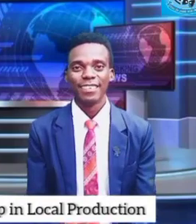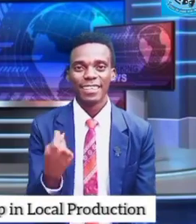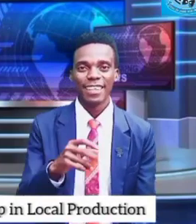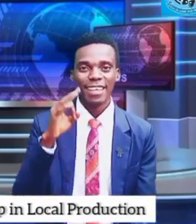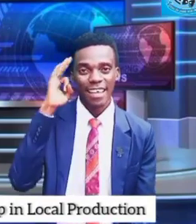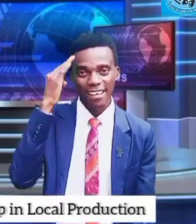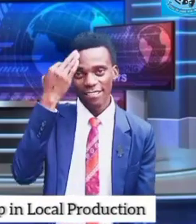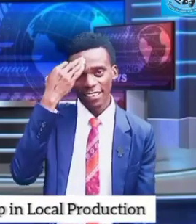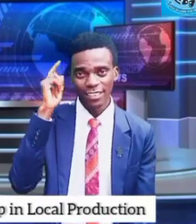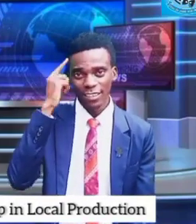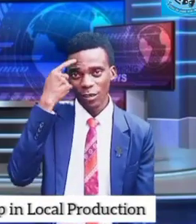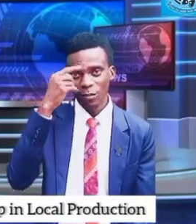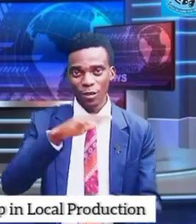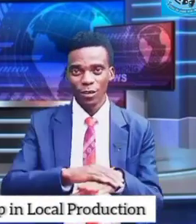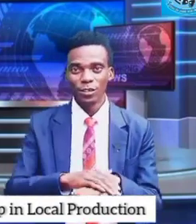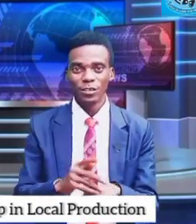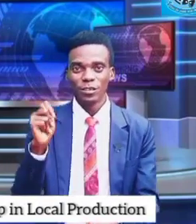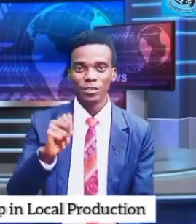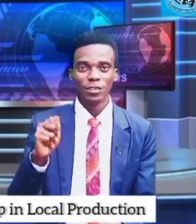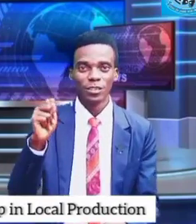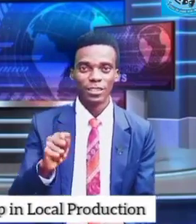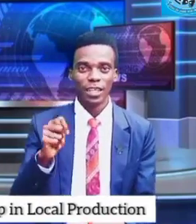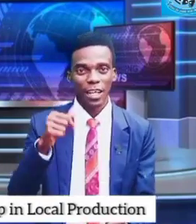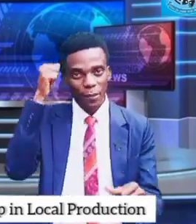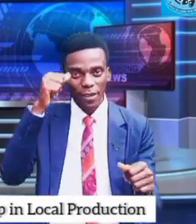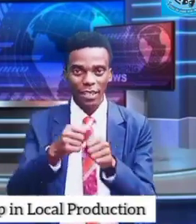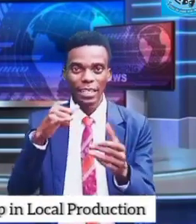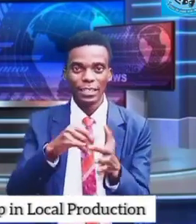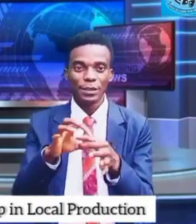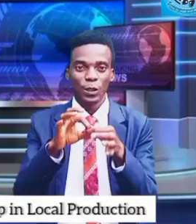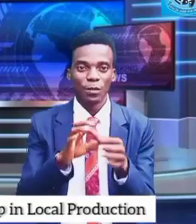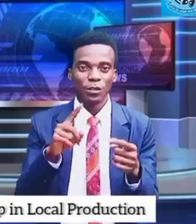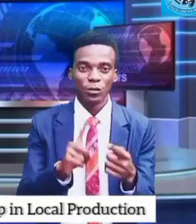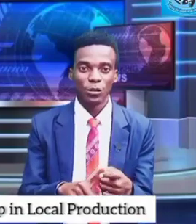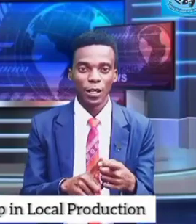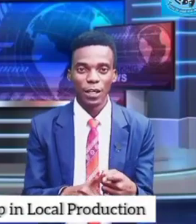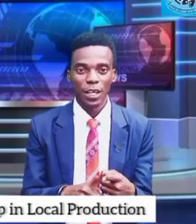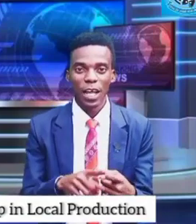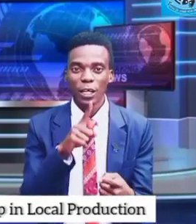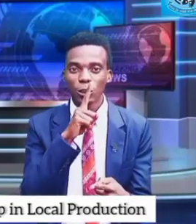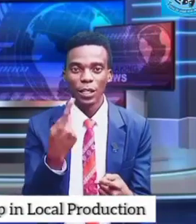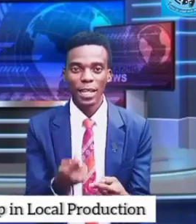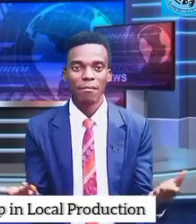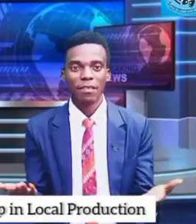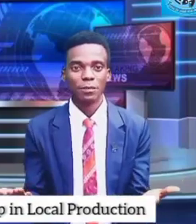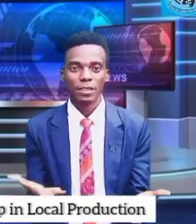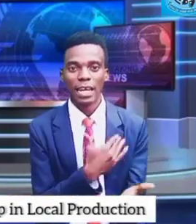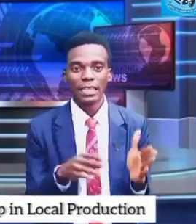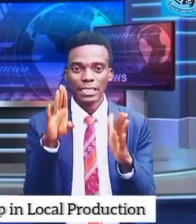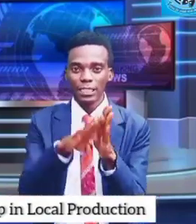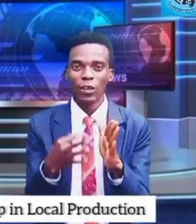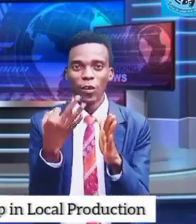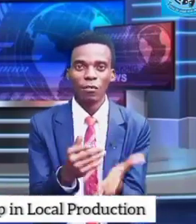The federal government on Tuesday reiterated its commitment to ensuring the availability and affordability of